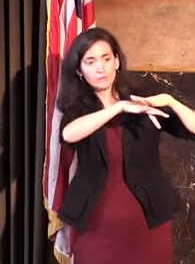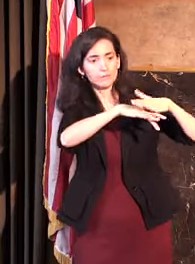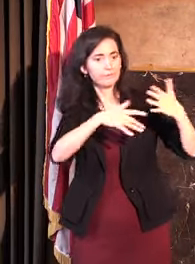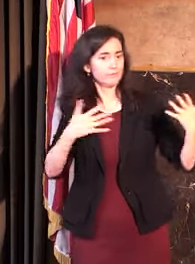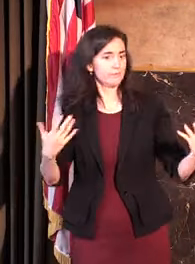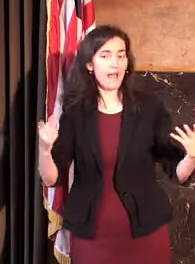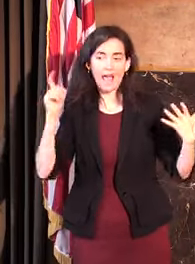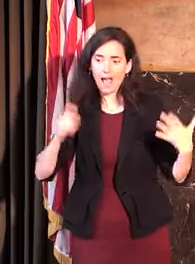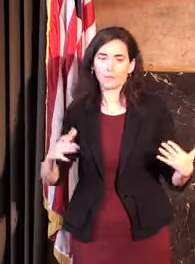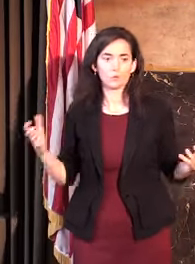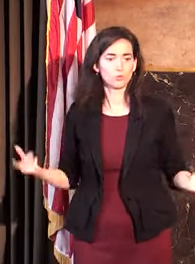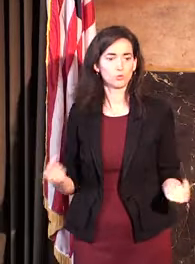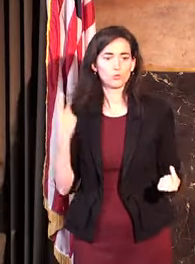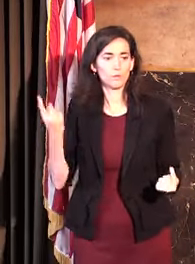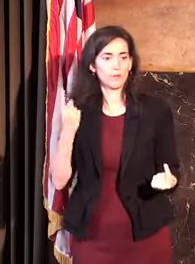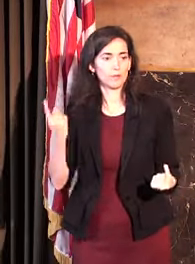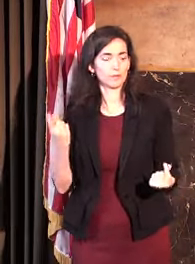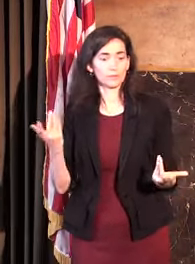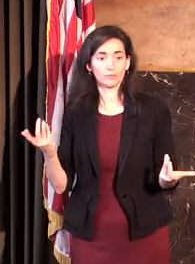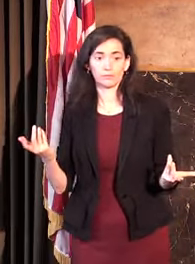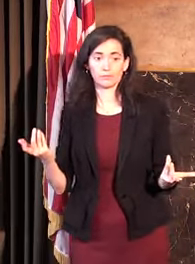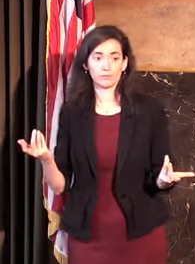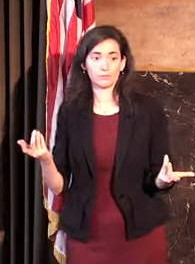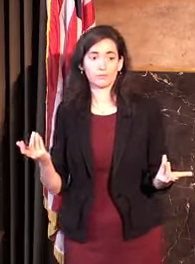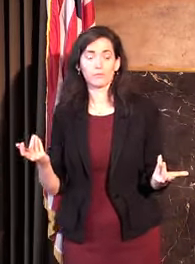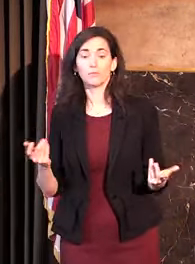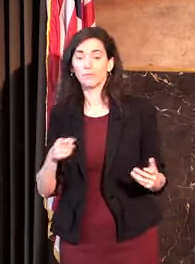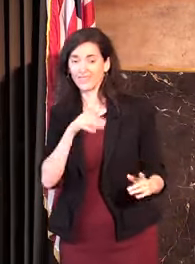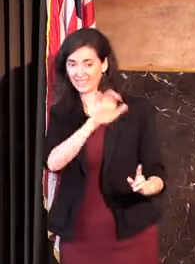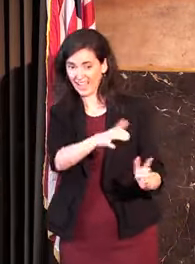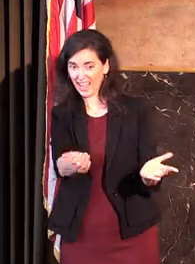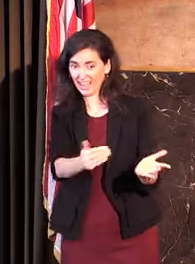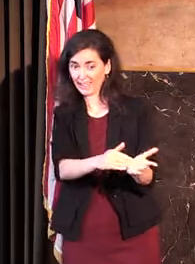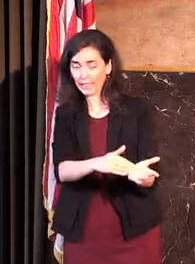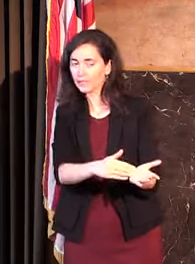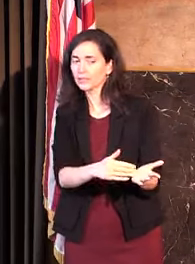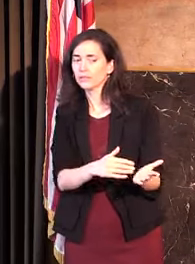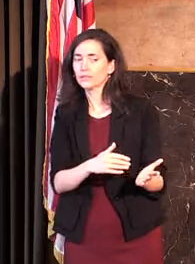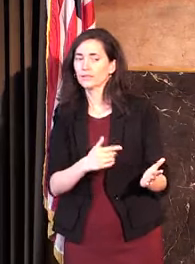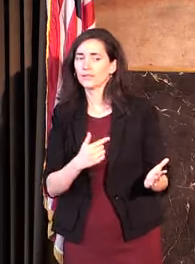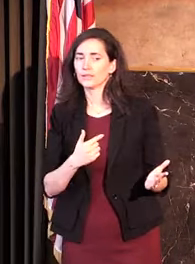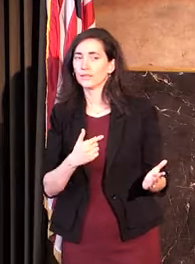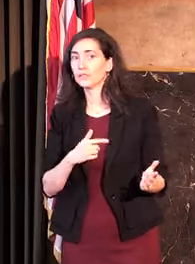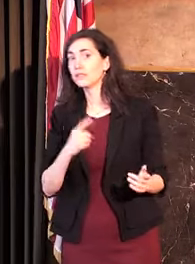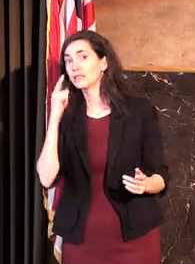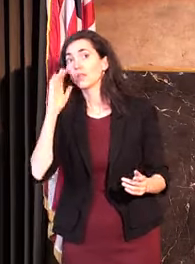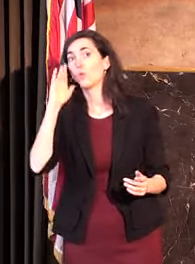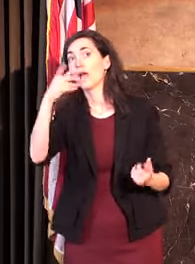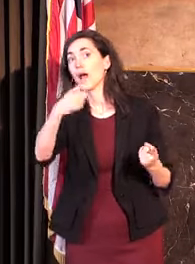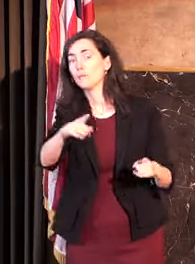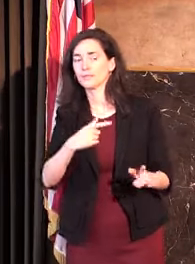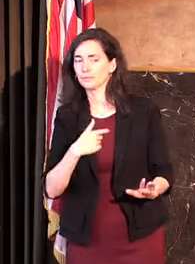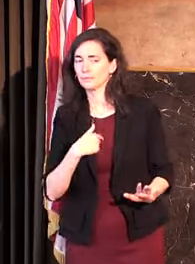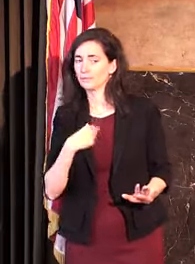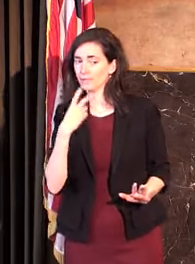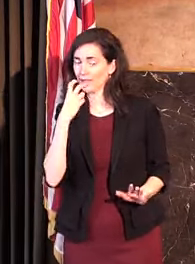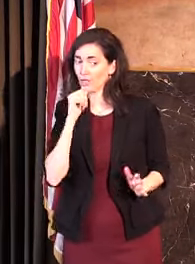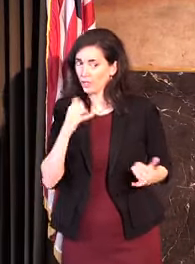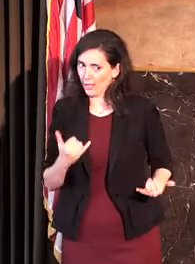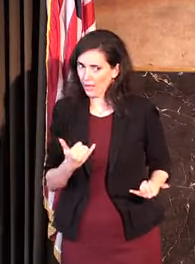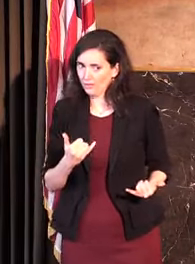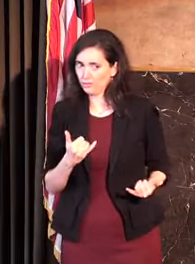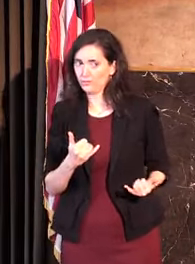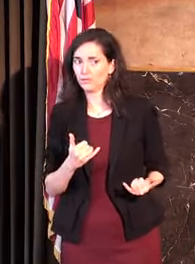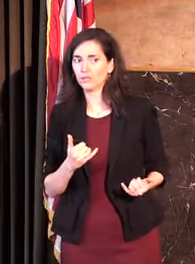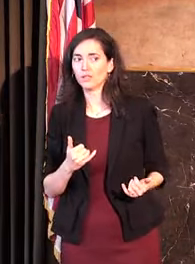is on the table. But we don't want to go back there. I don't see that on the horizon today, but I do